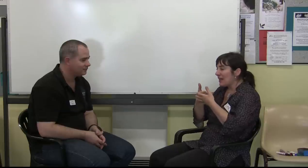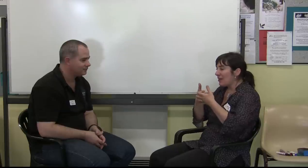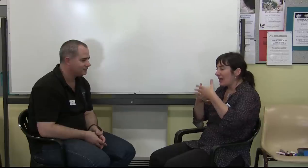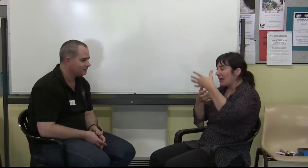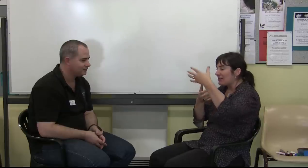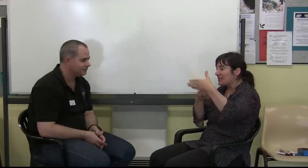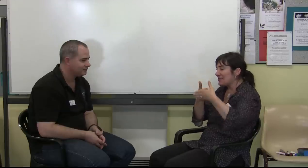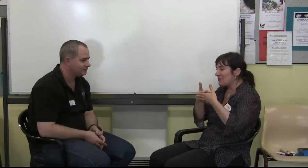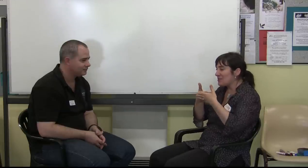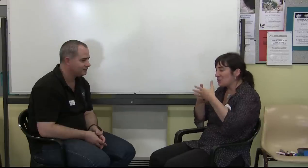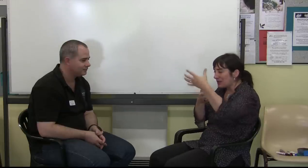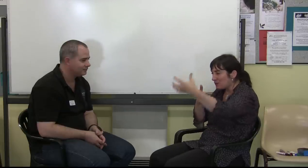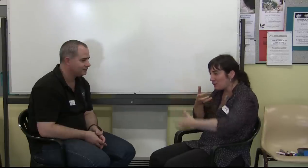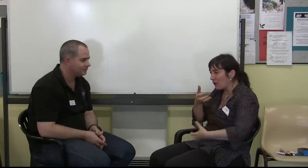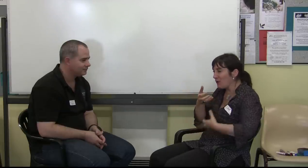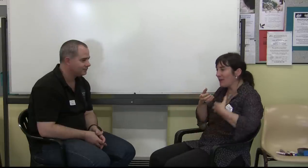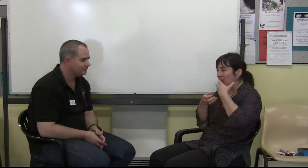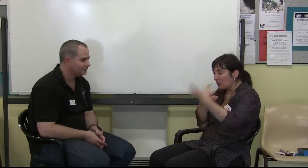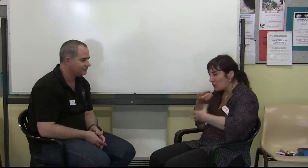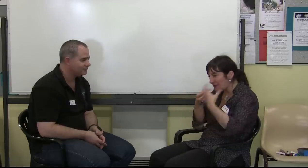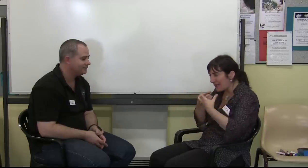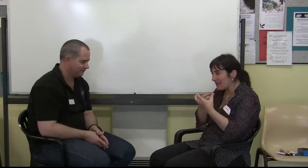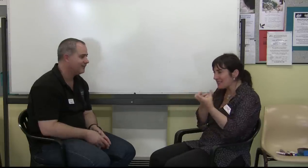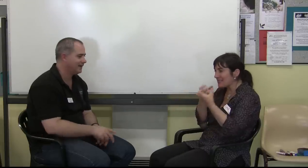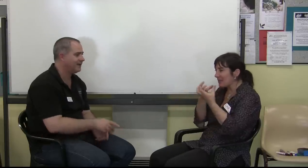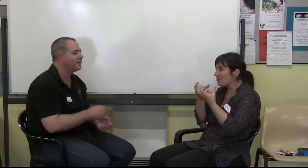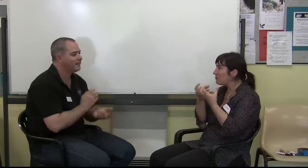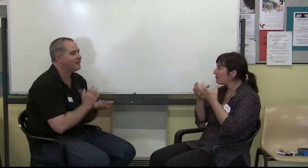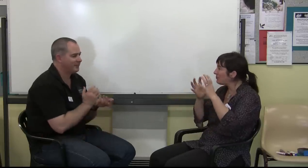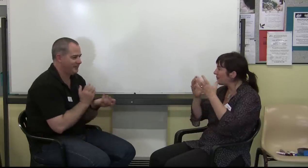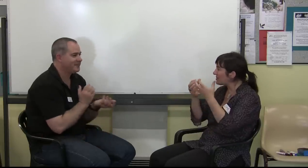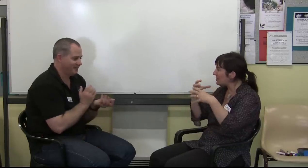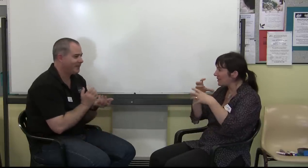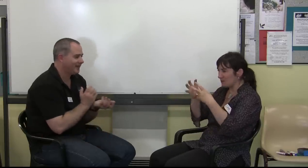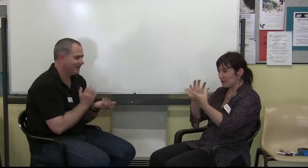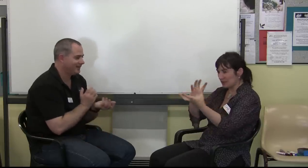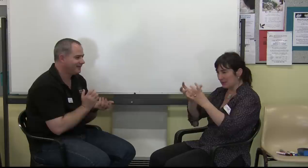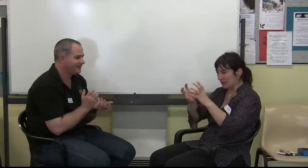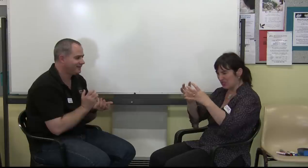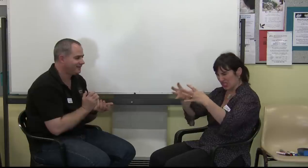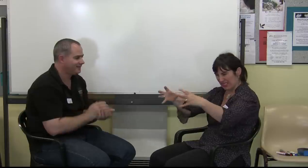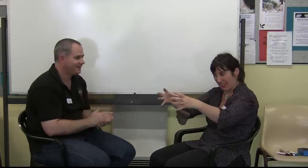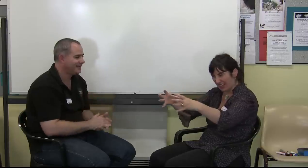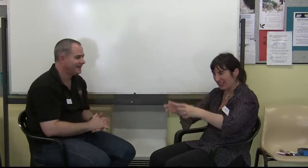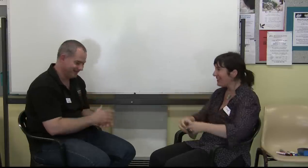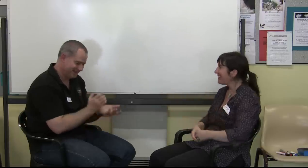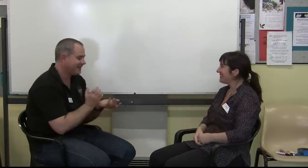I can't, there's something stopping the flow. And I don't know what that is. It's like a, it's like a, something that's there. It's okay.